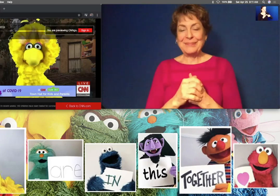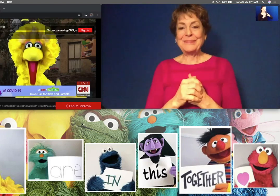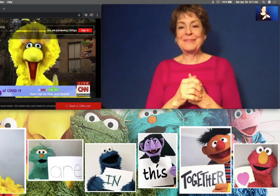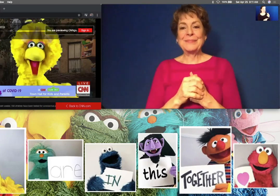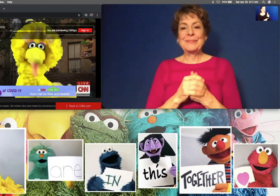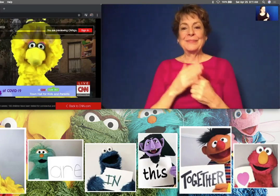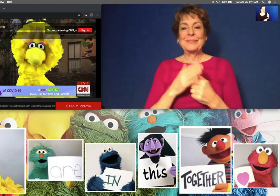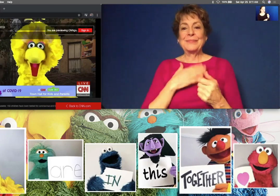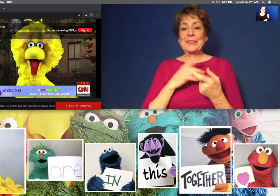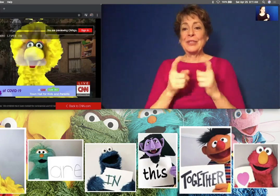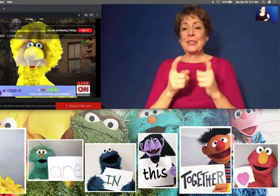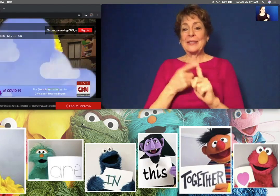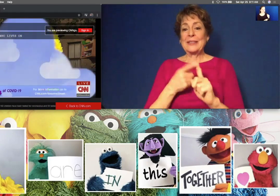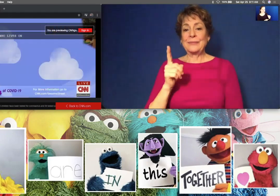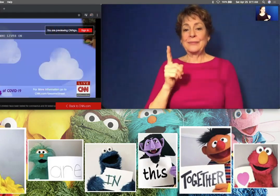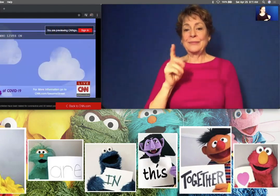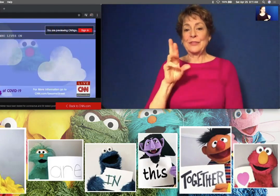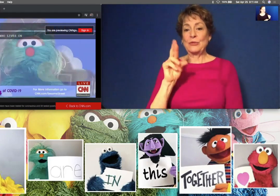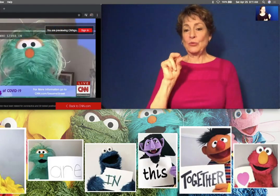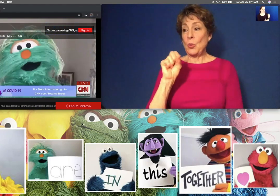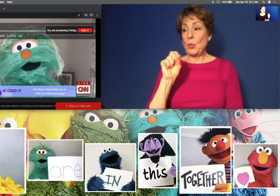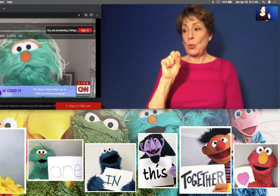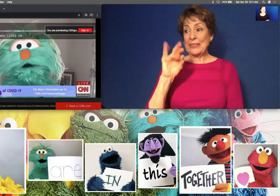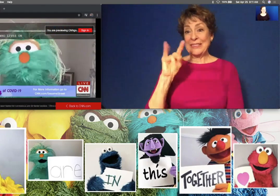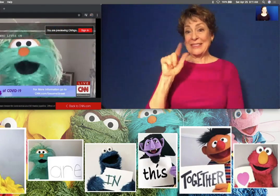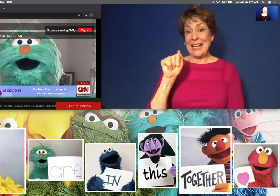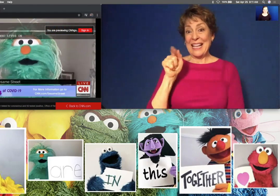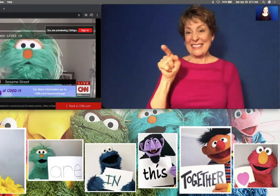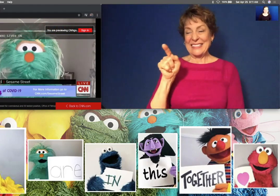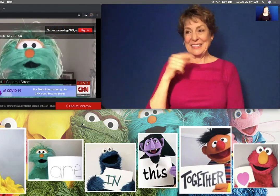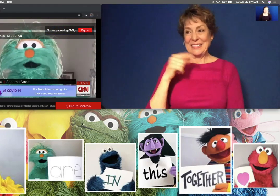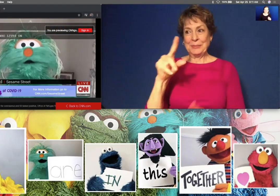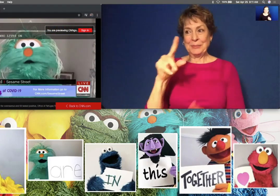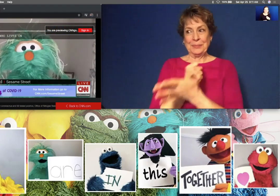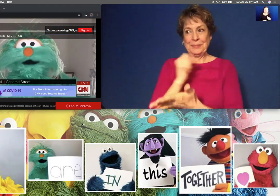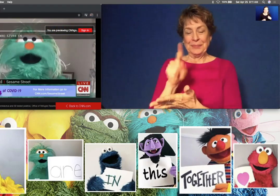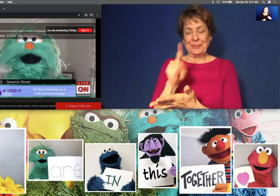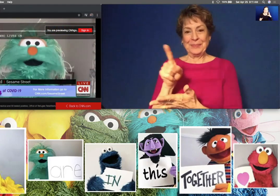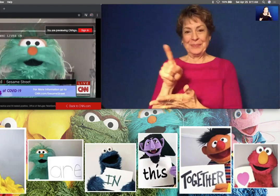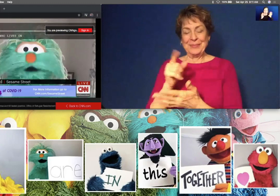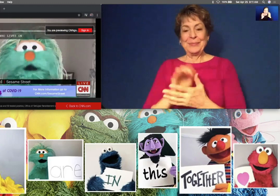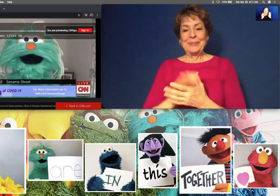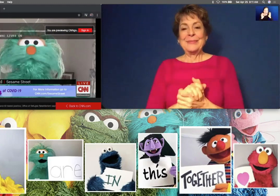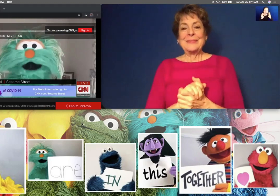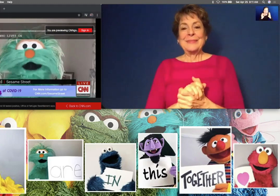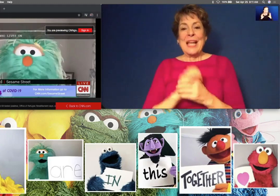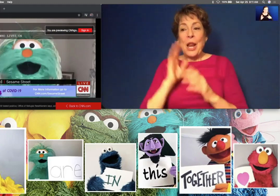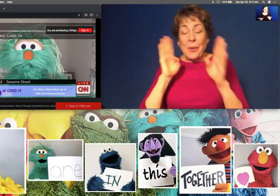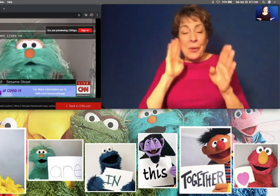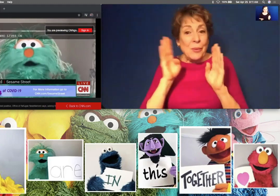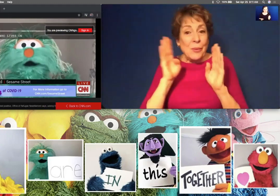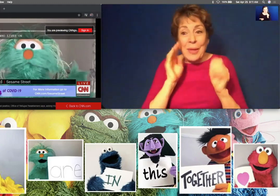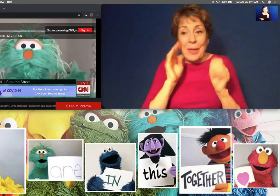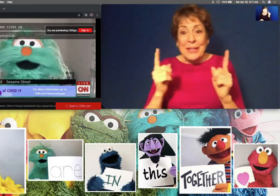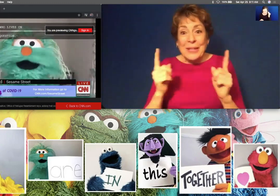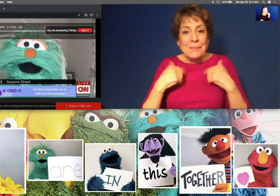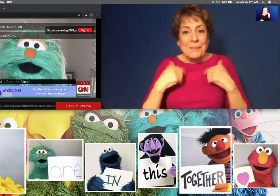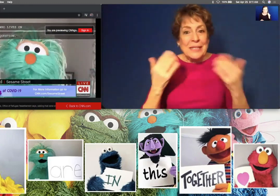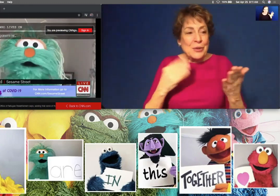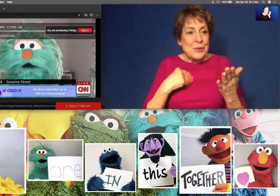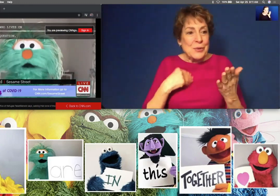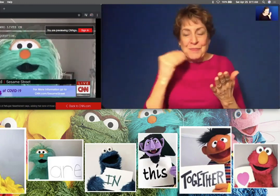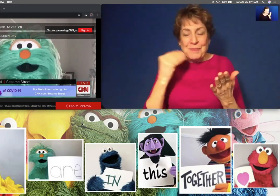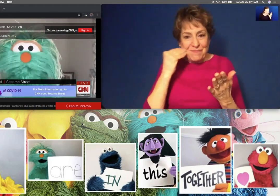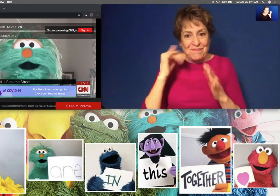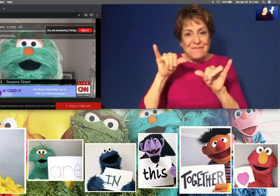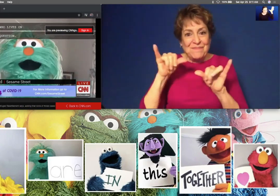My friend Rosita, who lives on Sesame Street, has a question. Go ahead, Rosita. Hola, everyone. Well, I'm